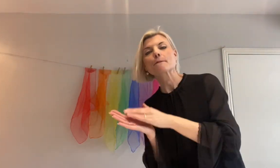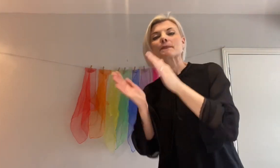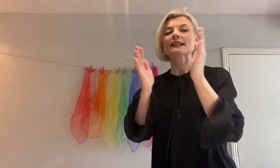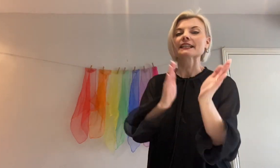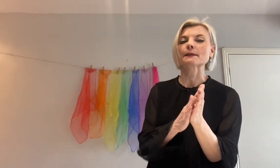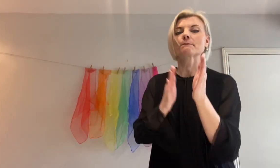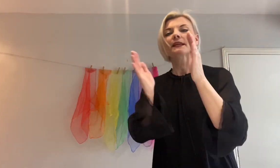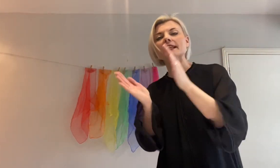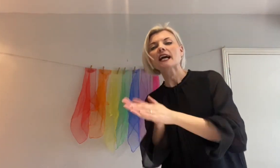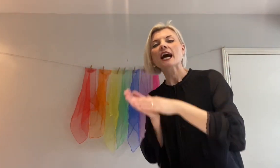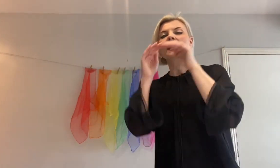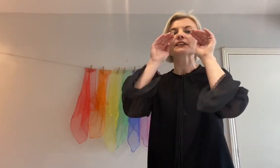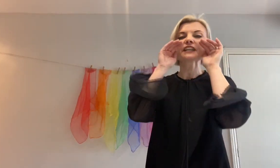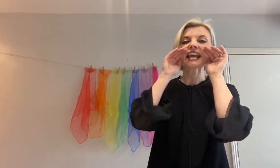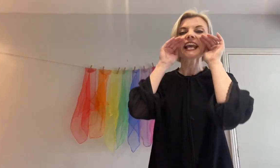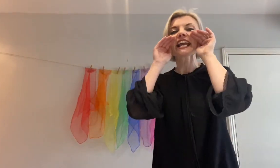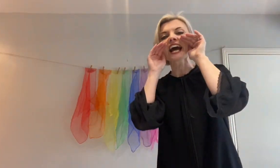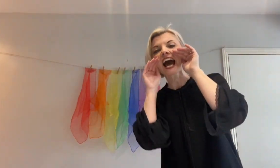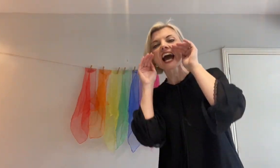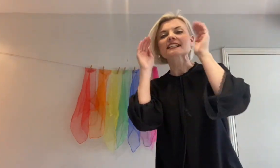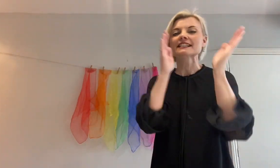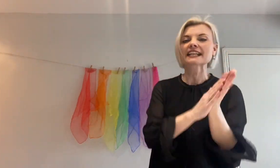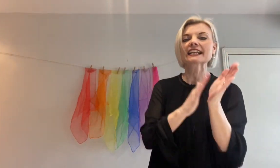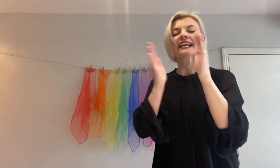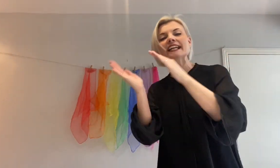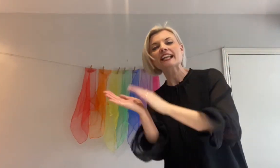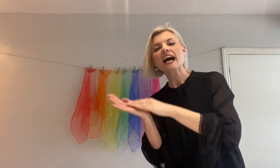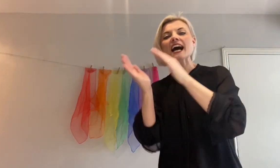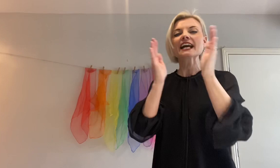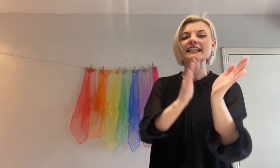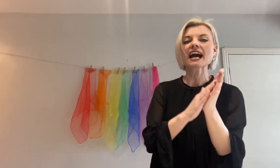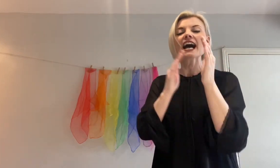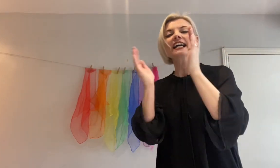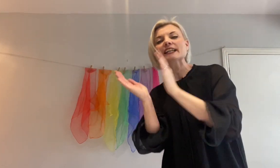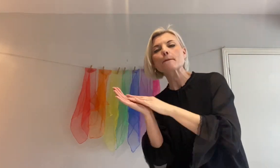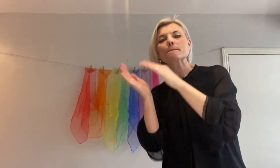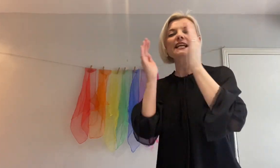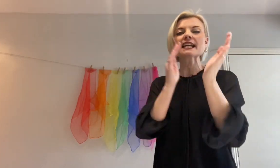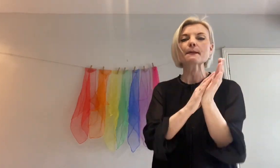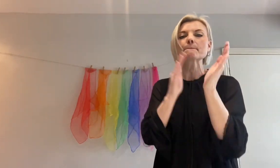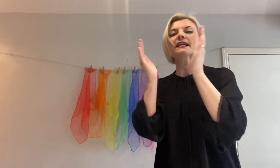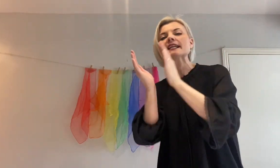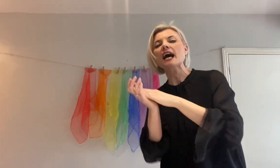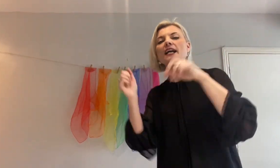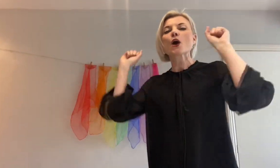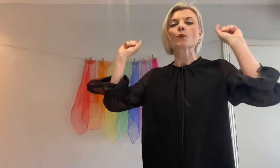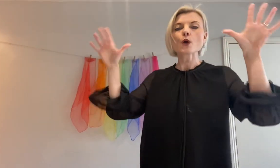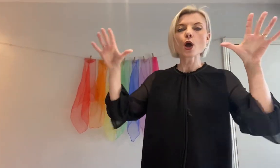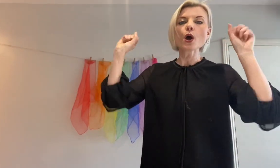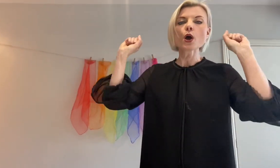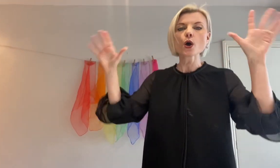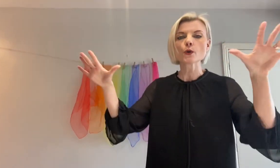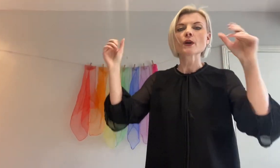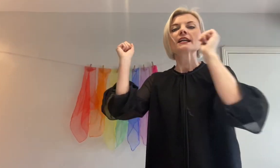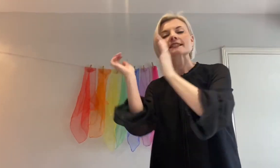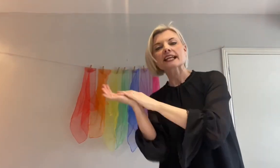yippee, yippee, aye, yee-haw! Singing aye, aye, yippee, yippee, aye, woo-hoo!